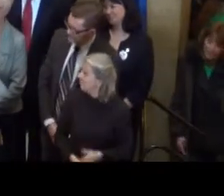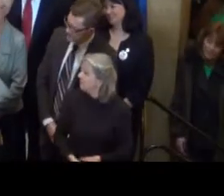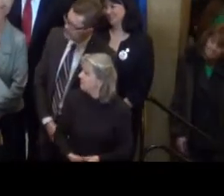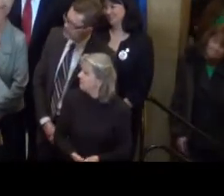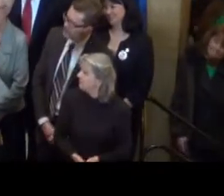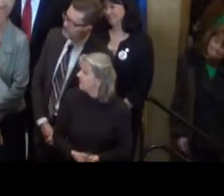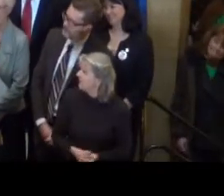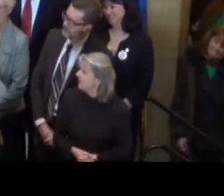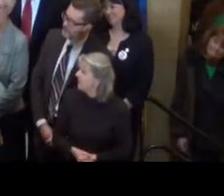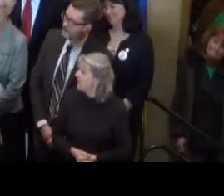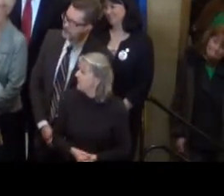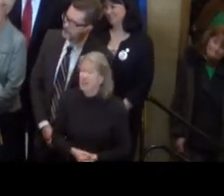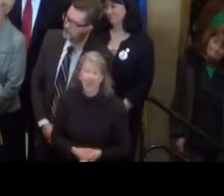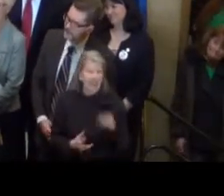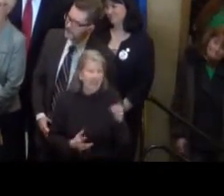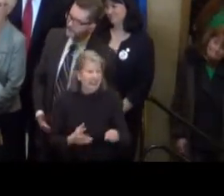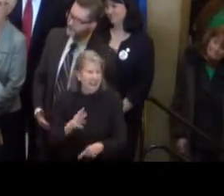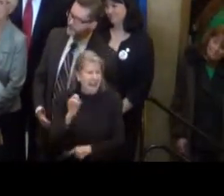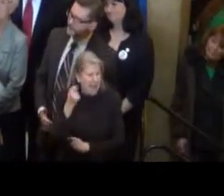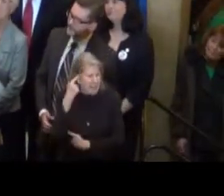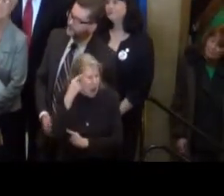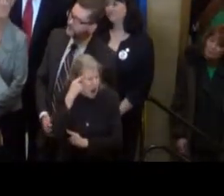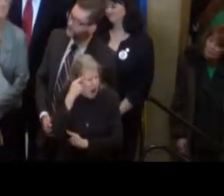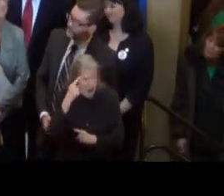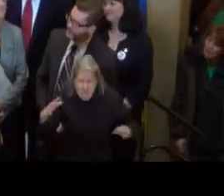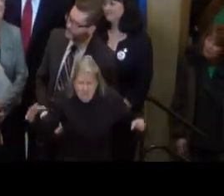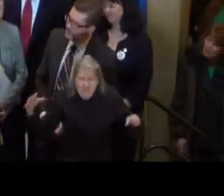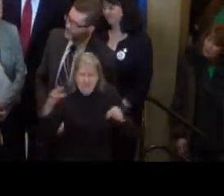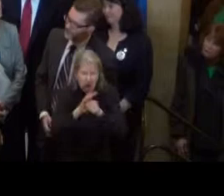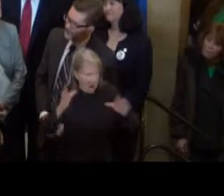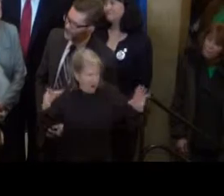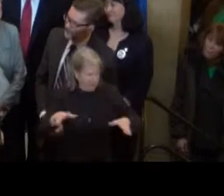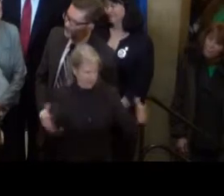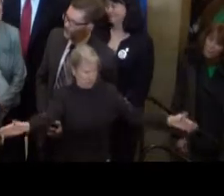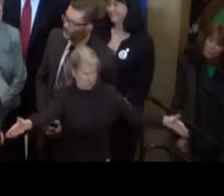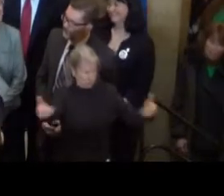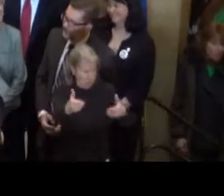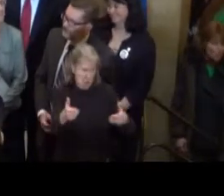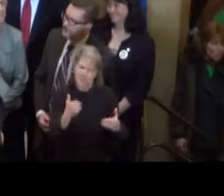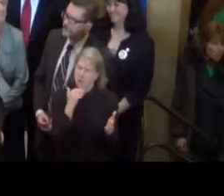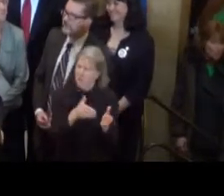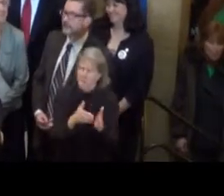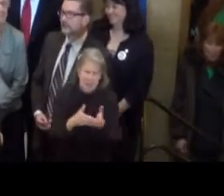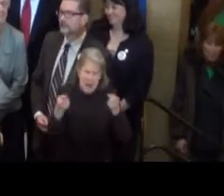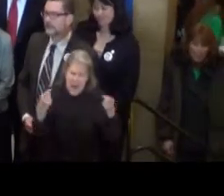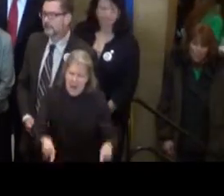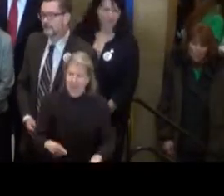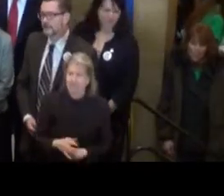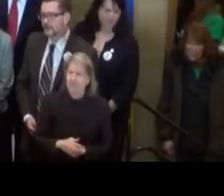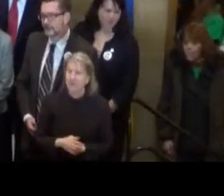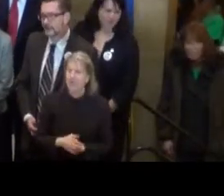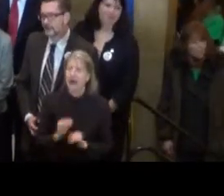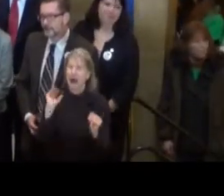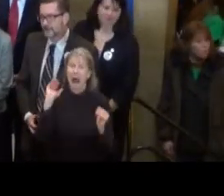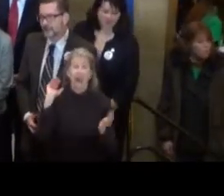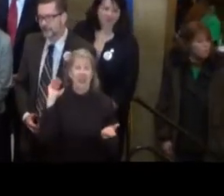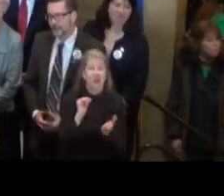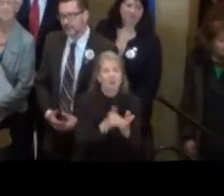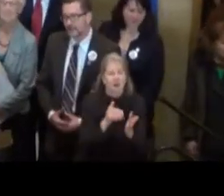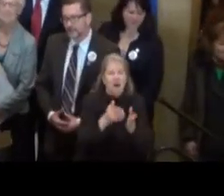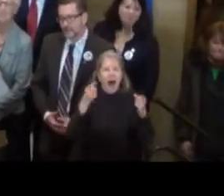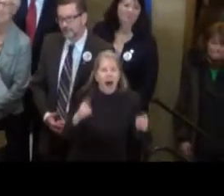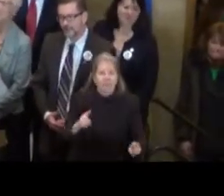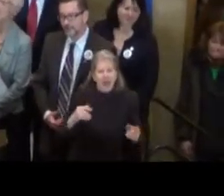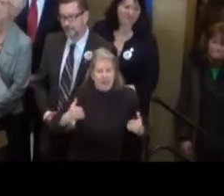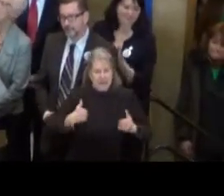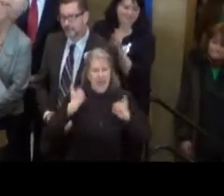That we fill the rotunda of this Capitol the way you have today. And it's even less often that it's the youth of Minnesota standing